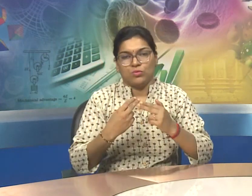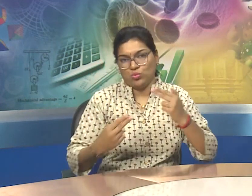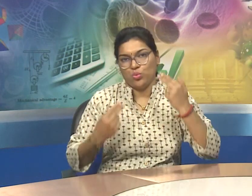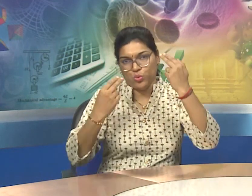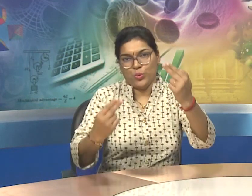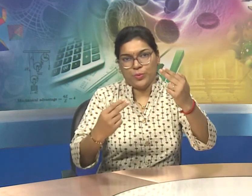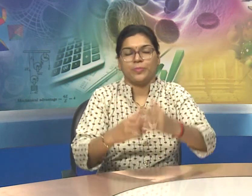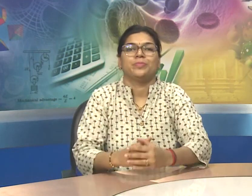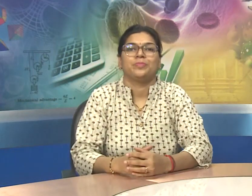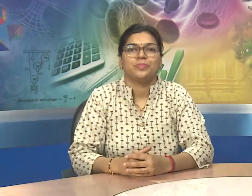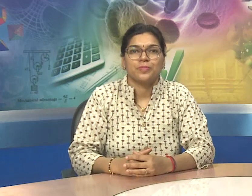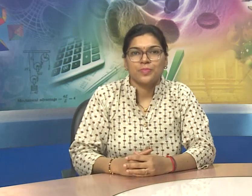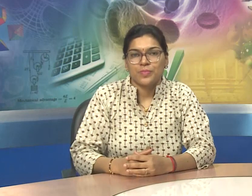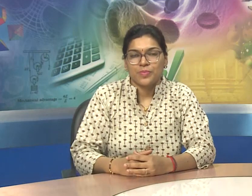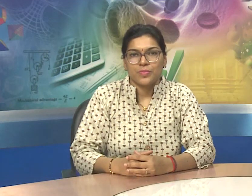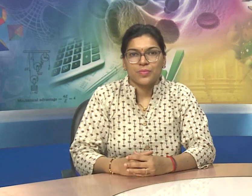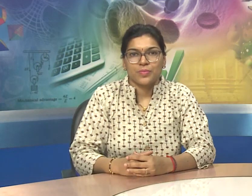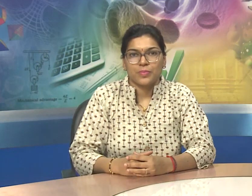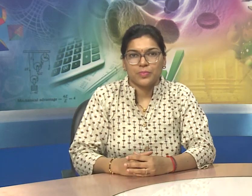there is some information. Do you know